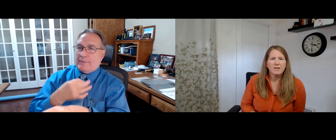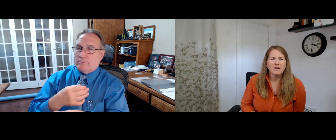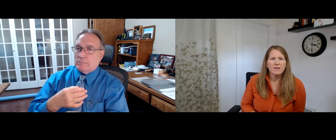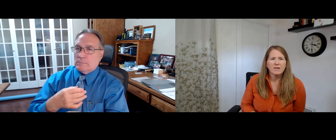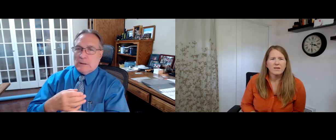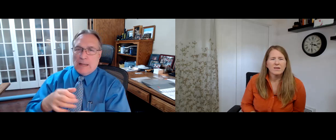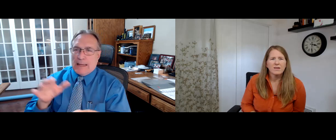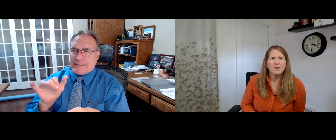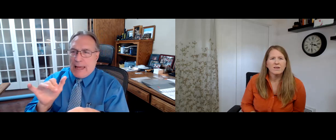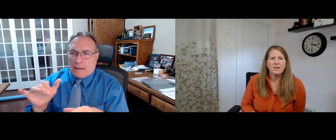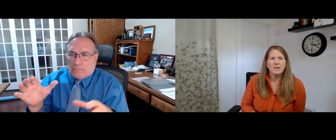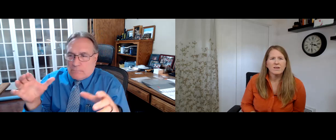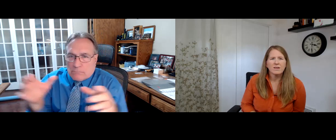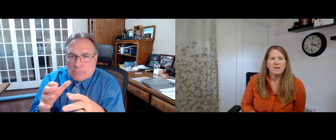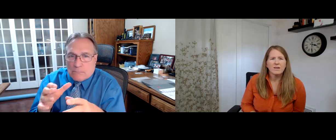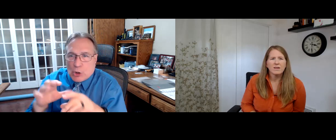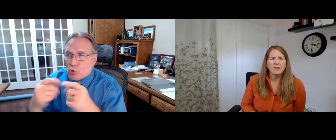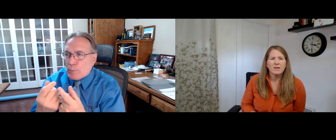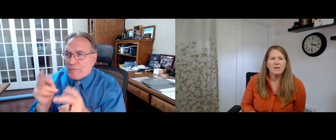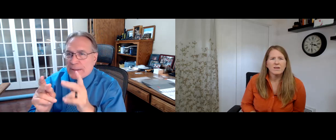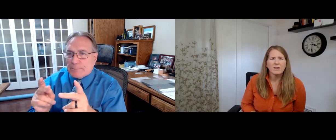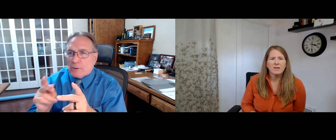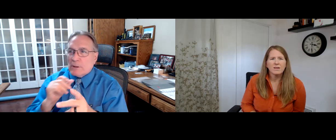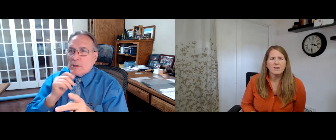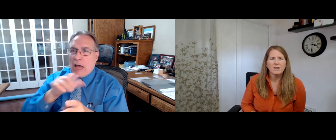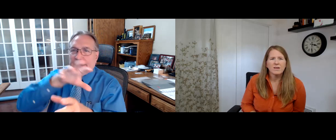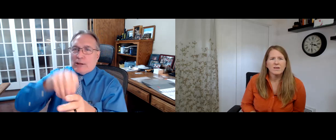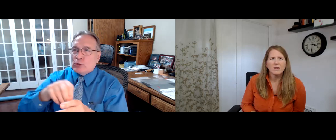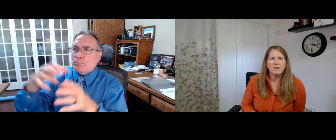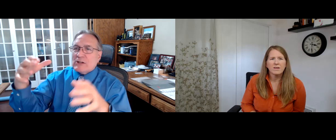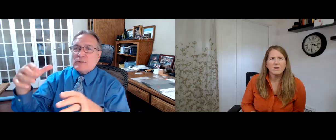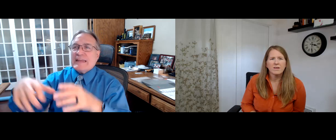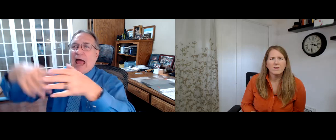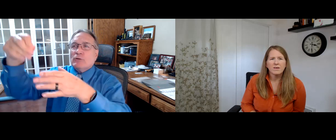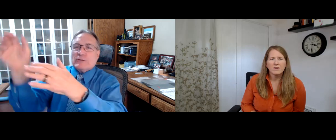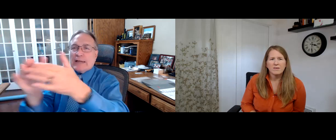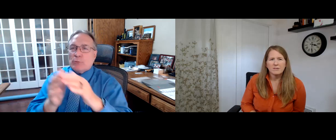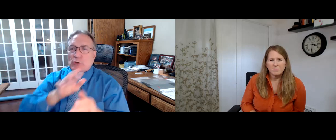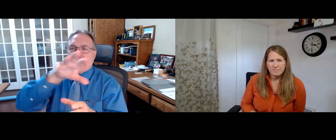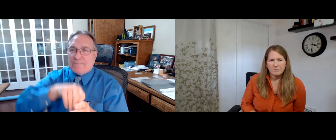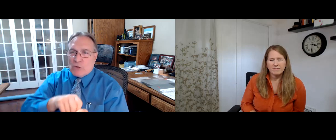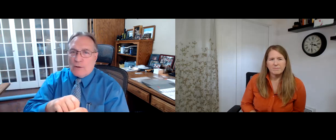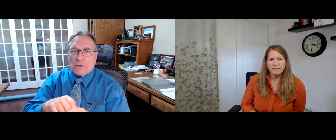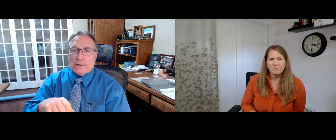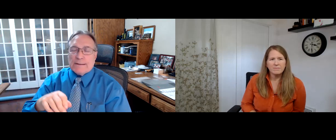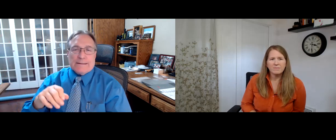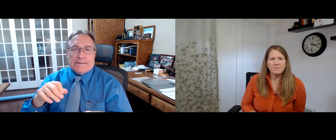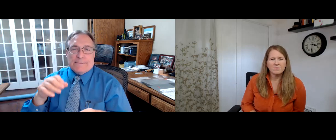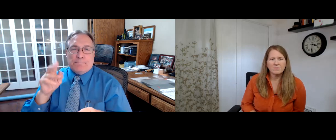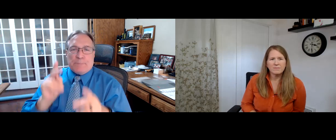them. It's like group of people, not include much of the outside community involved.